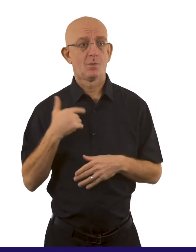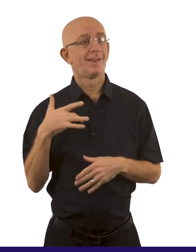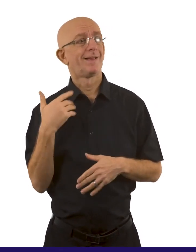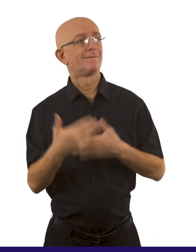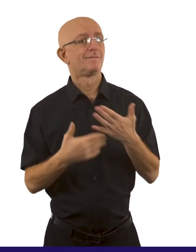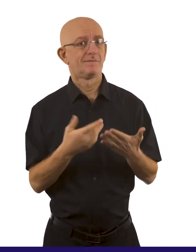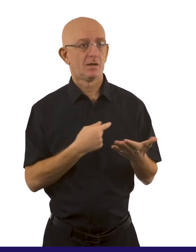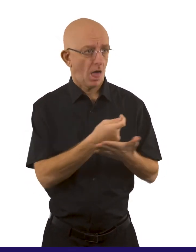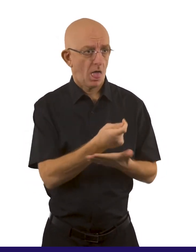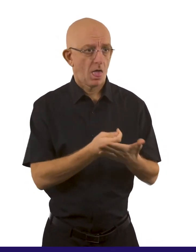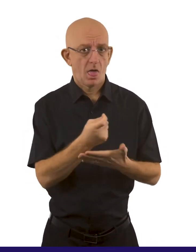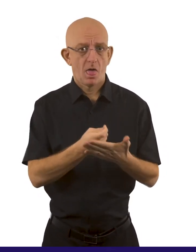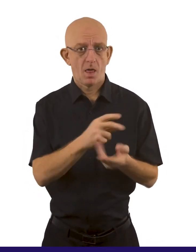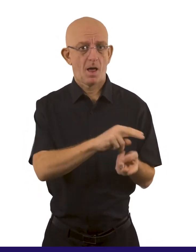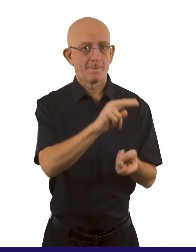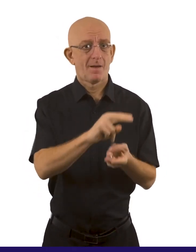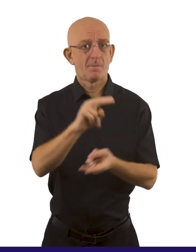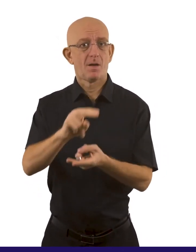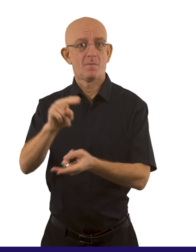increased cost of living,